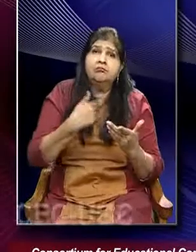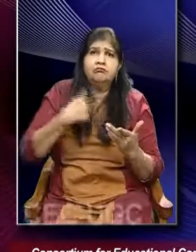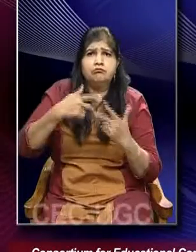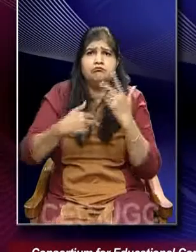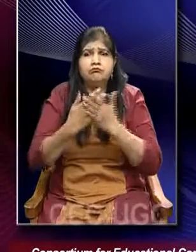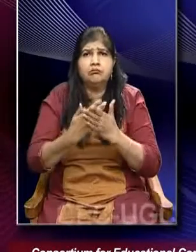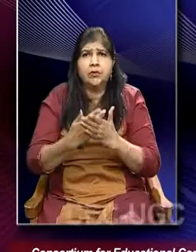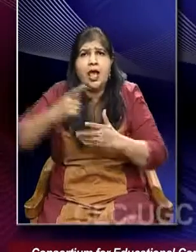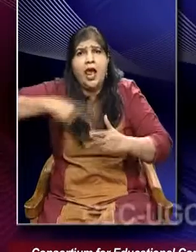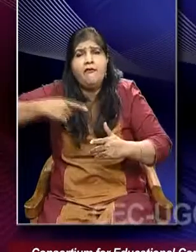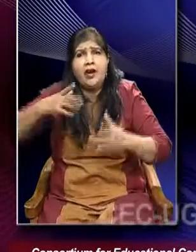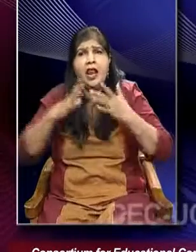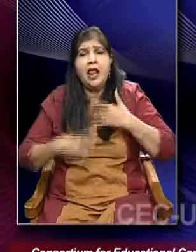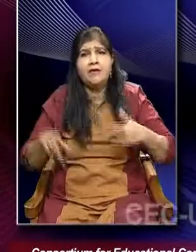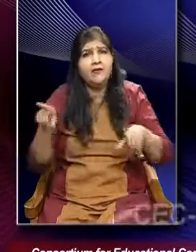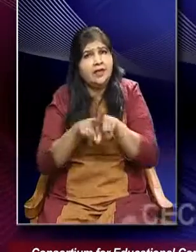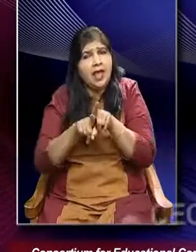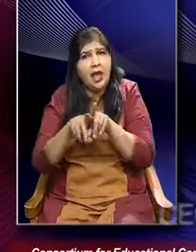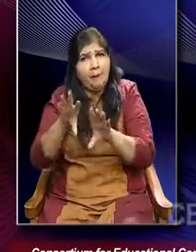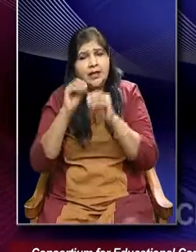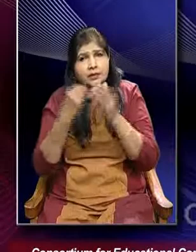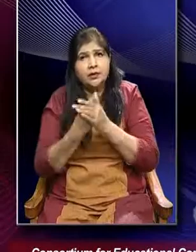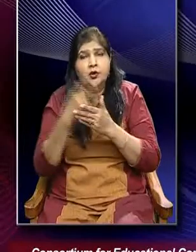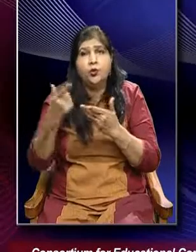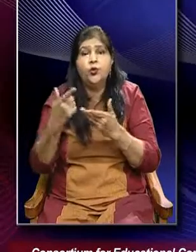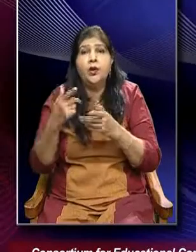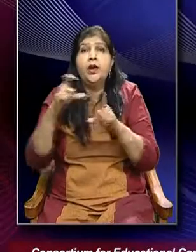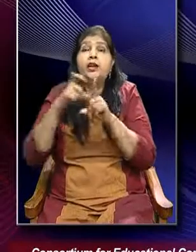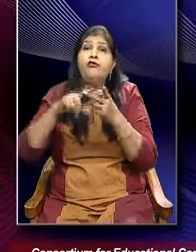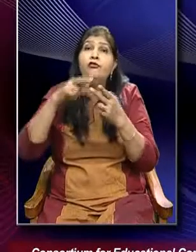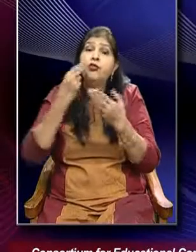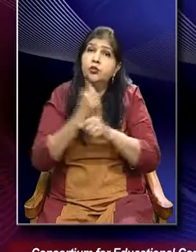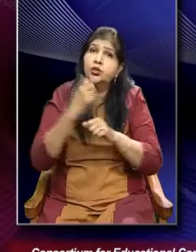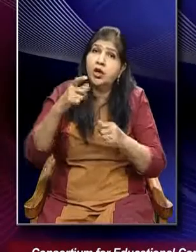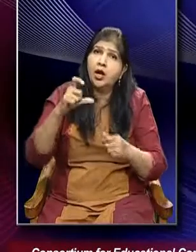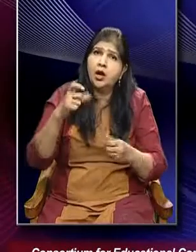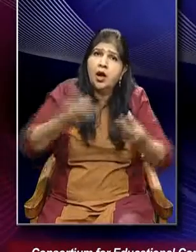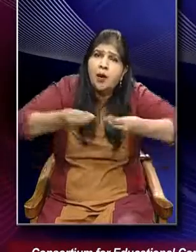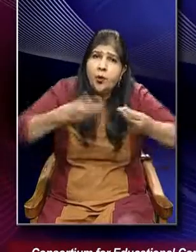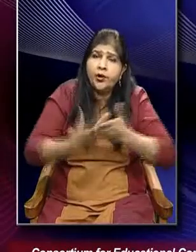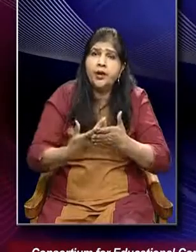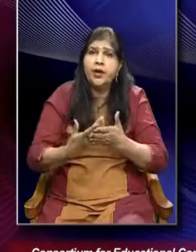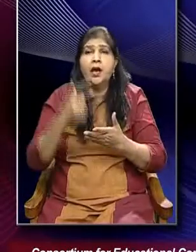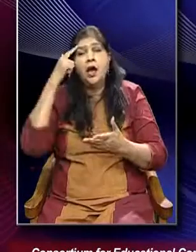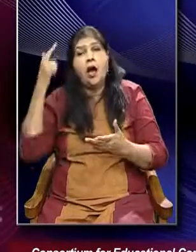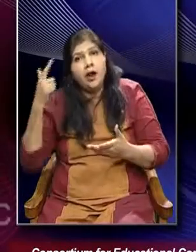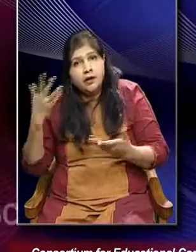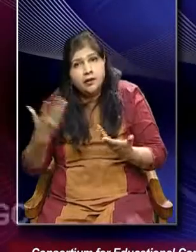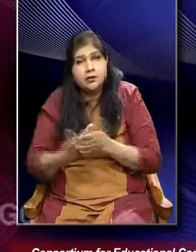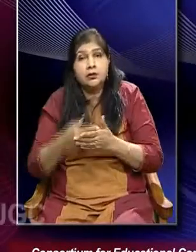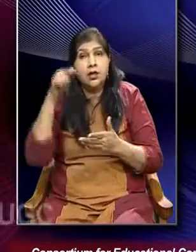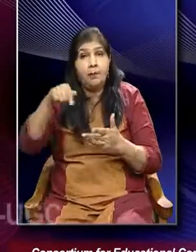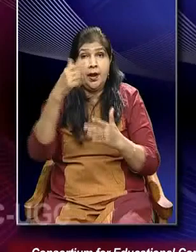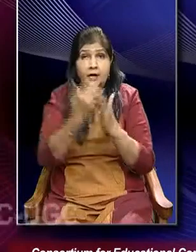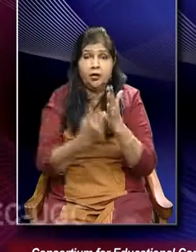in everyday life as well. With diffusion of commodities, ideas, there is a very